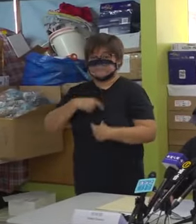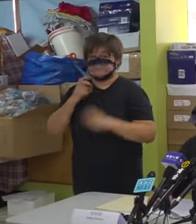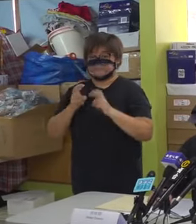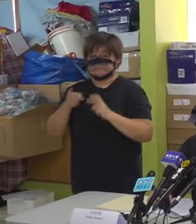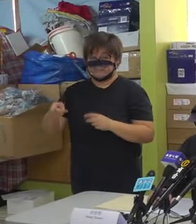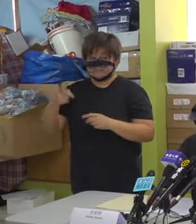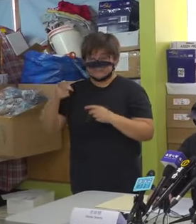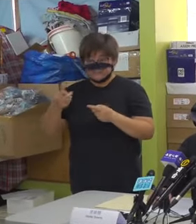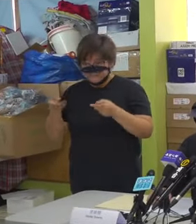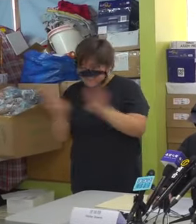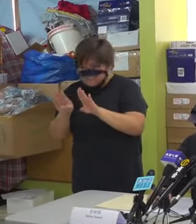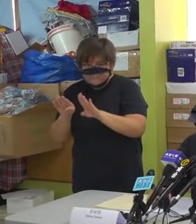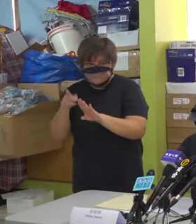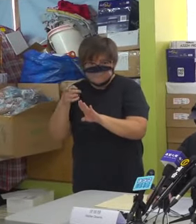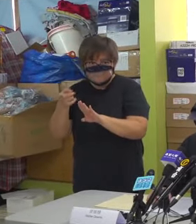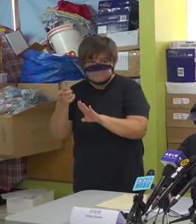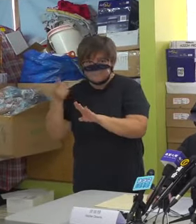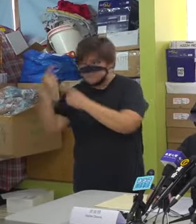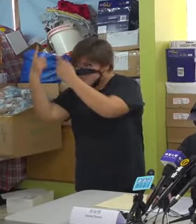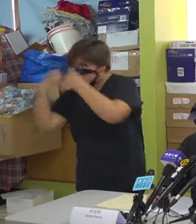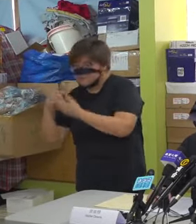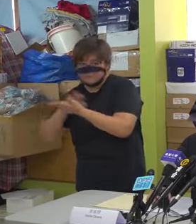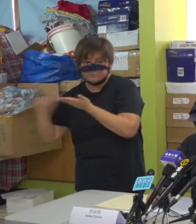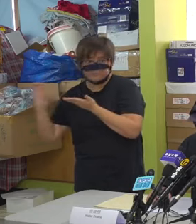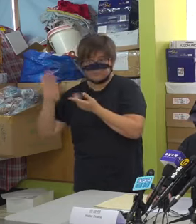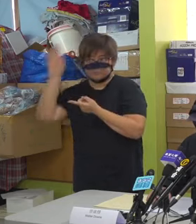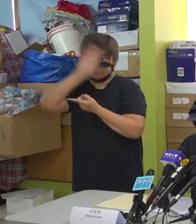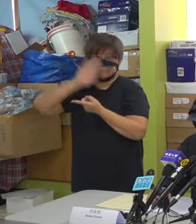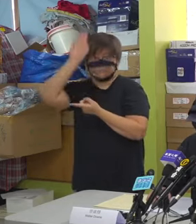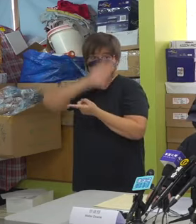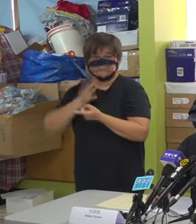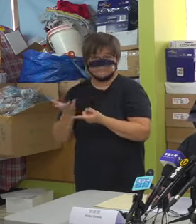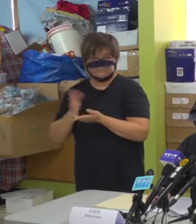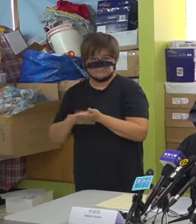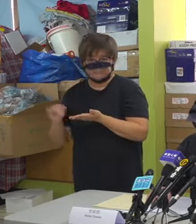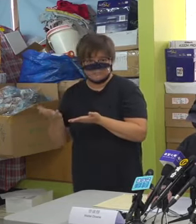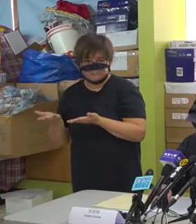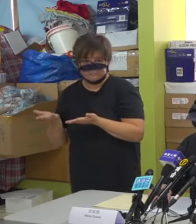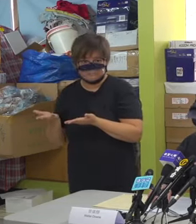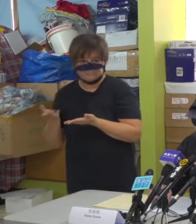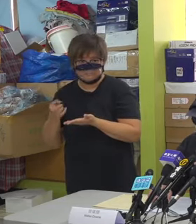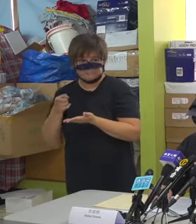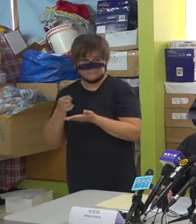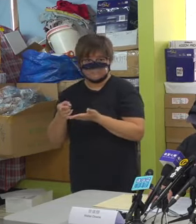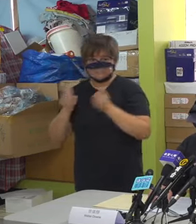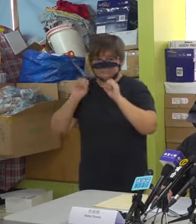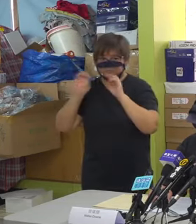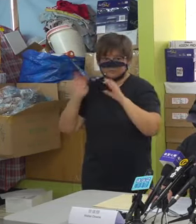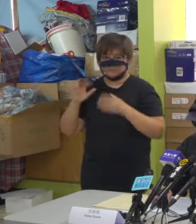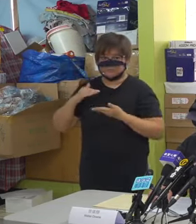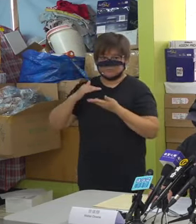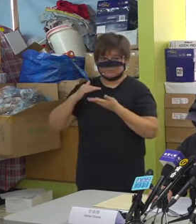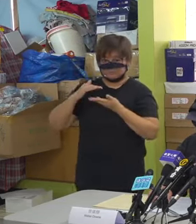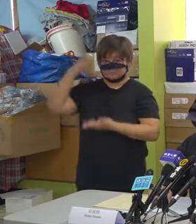attack. We did not ask for a pretentiously neutral multi-100-page document that does not